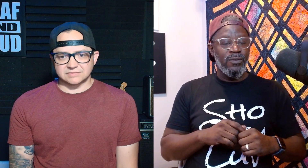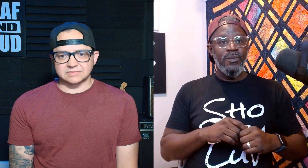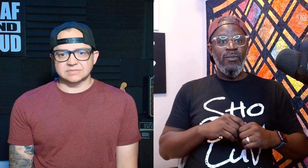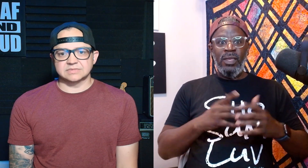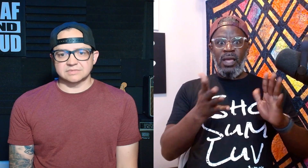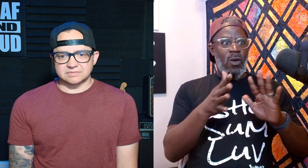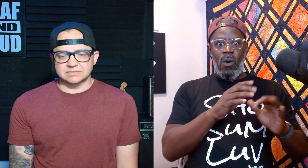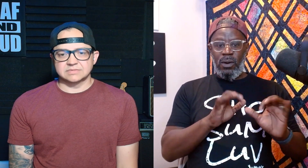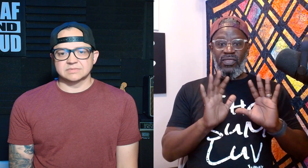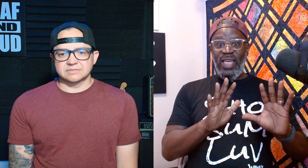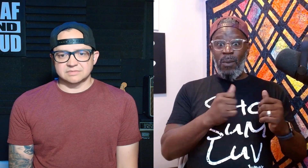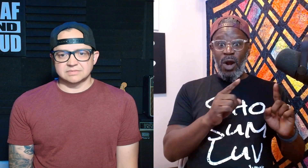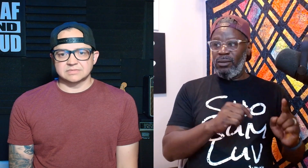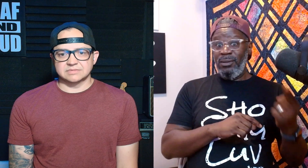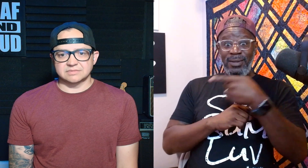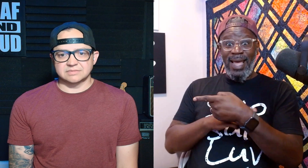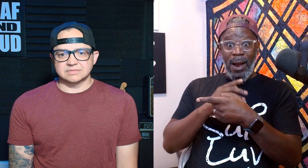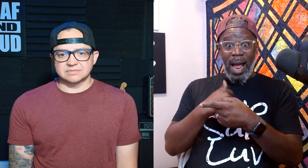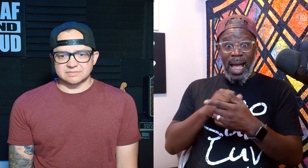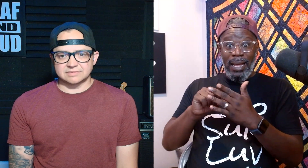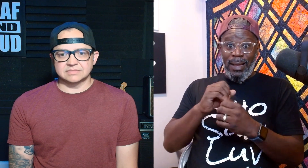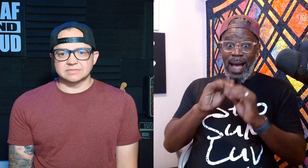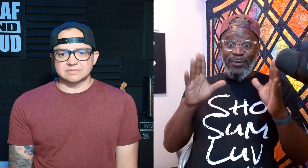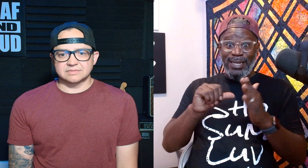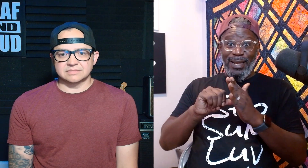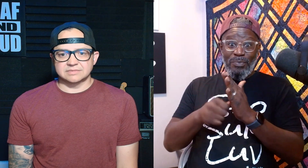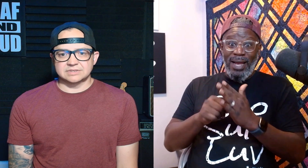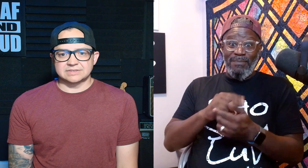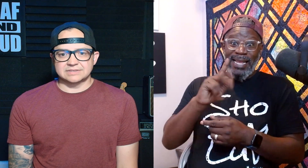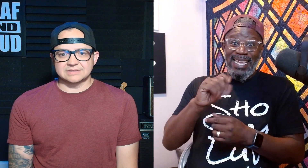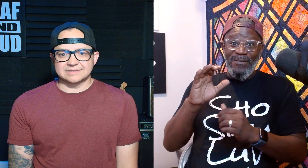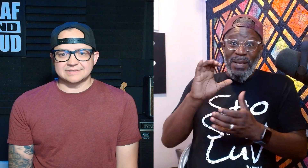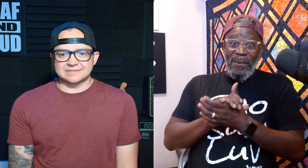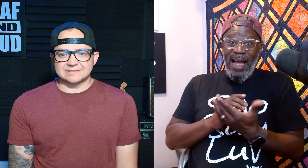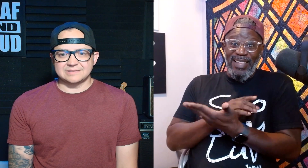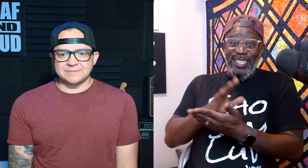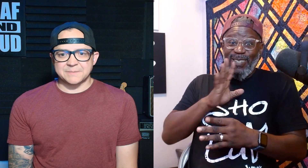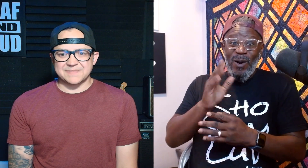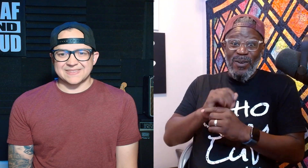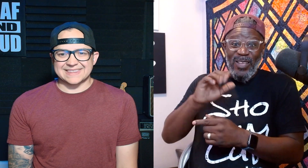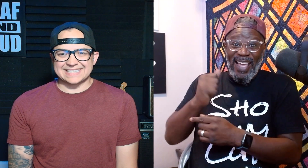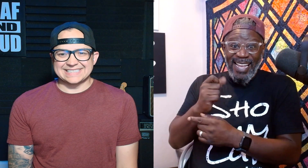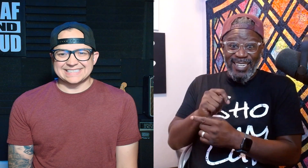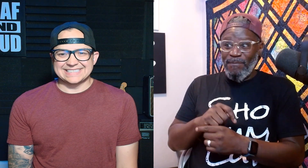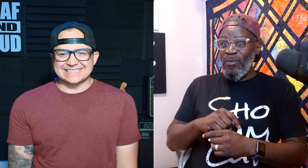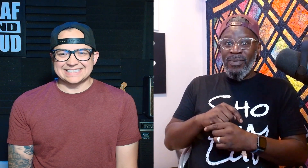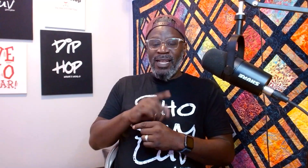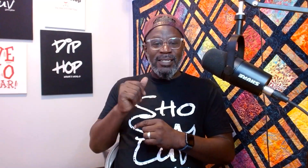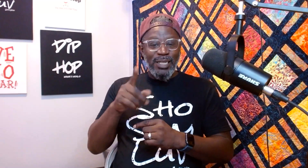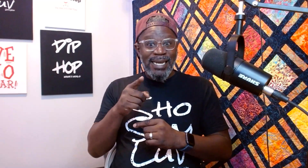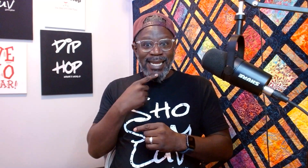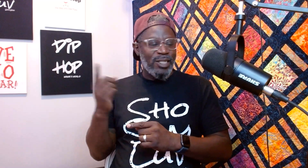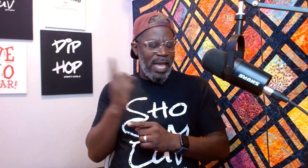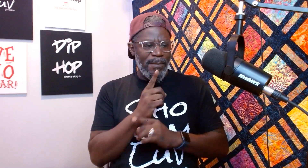professional. And so that worked. Now, I obviously impressed my TV wife that she spoke with her agent.